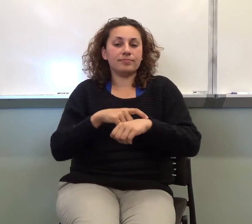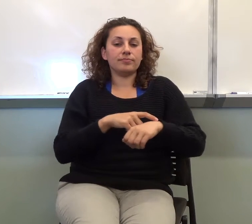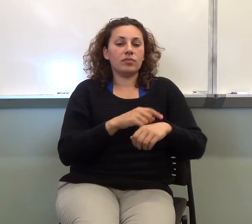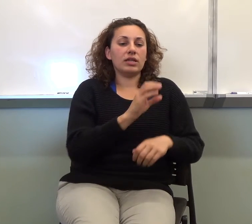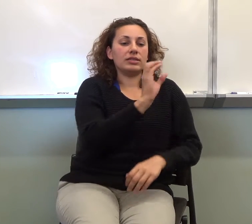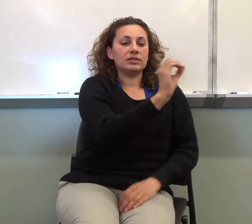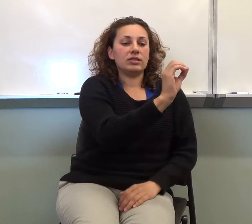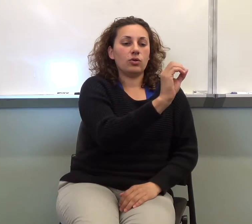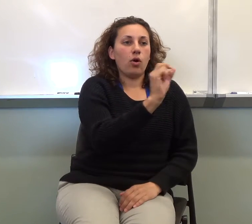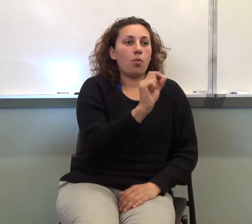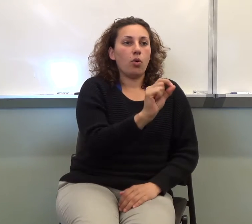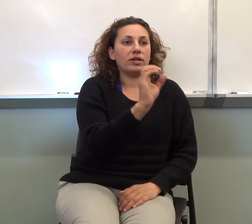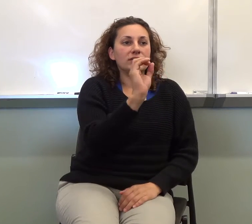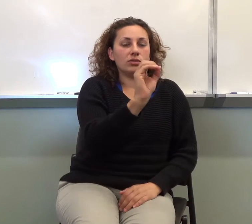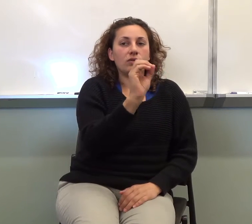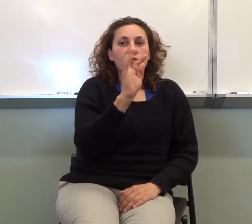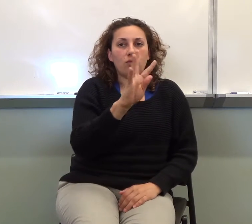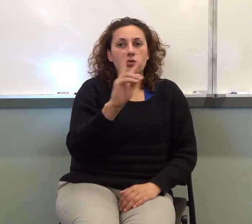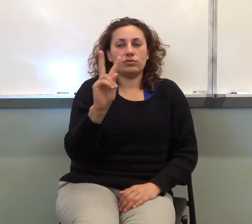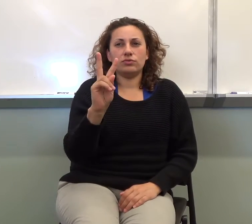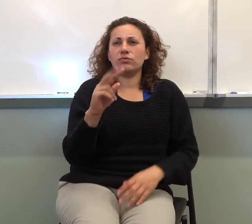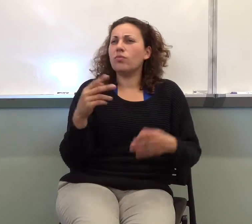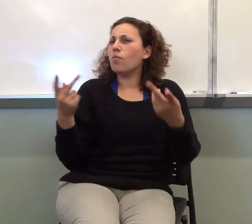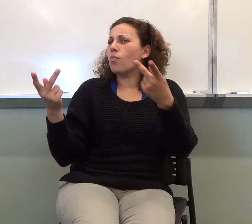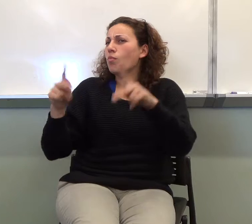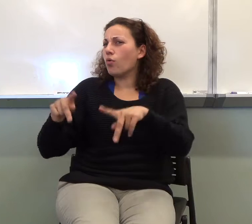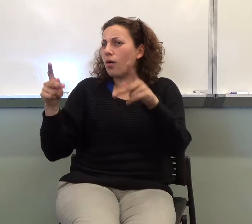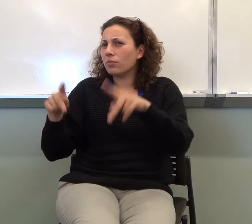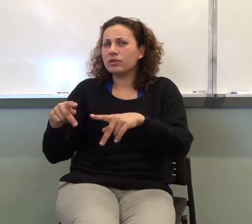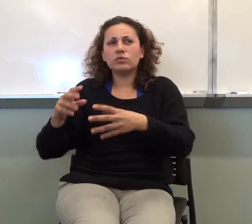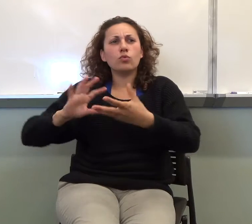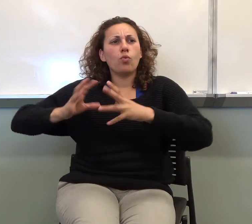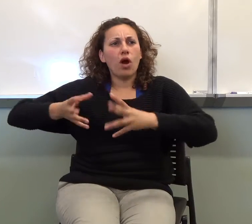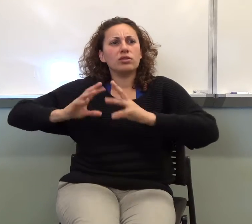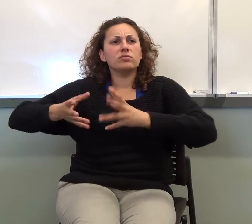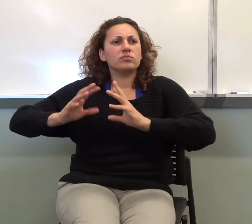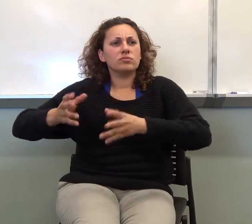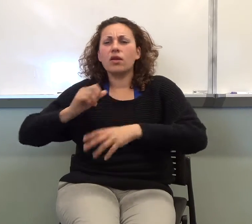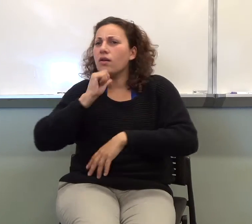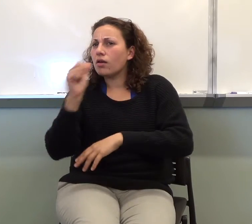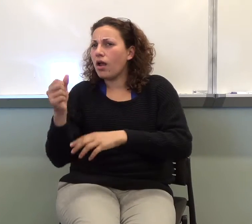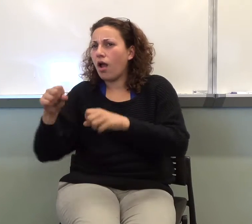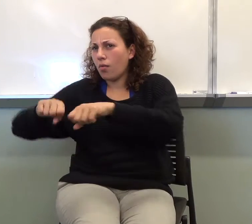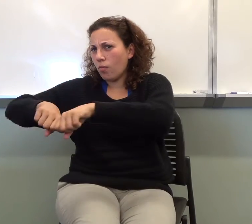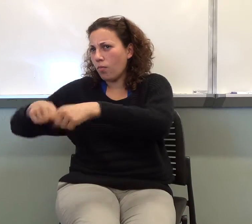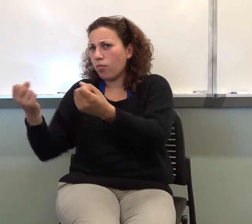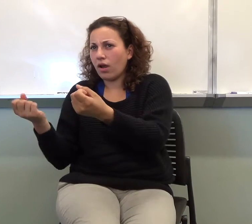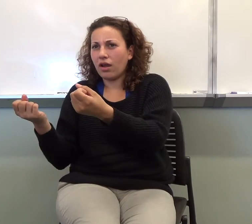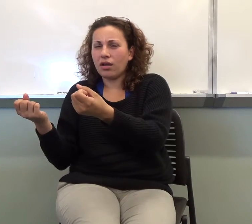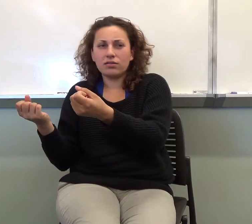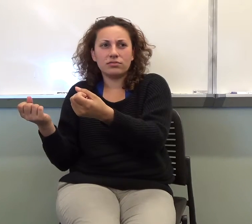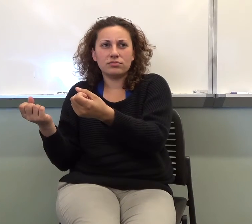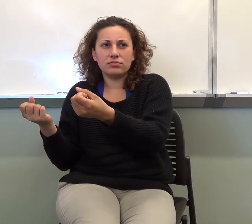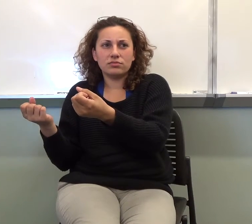0.0042, what is the probability that a washing machine will not break before the end of the warranty